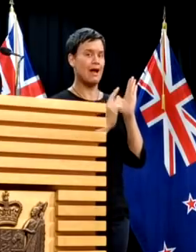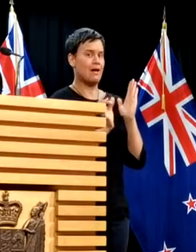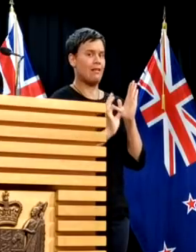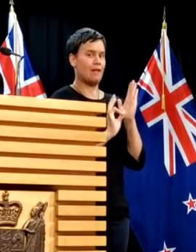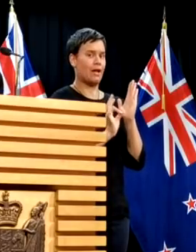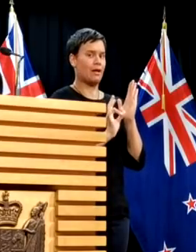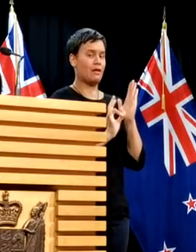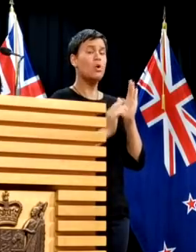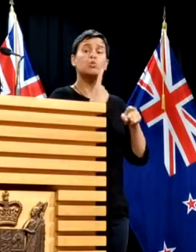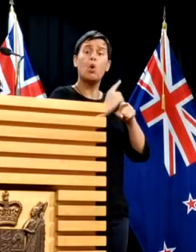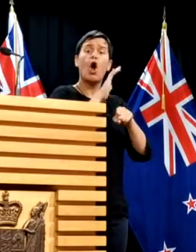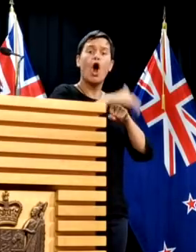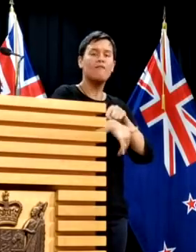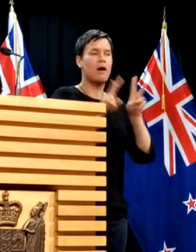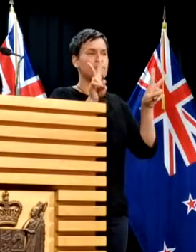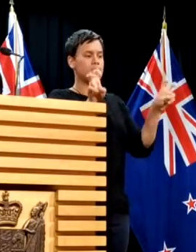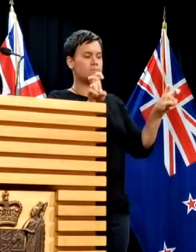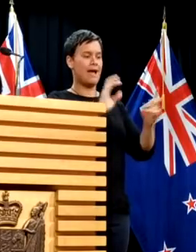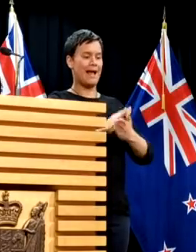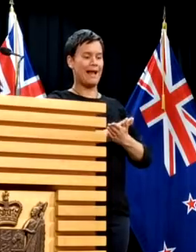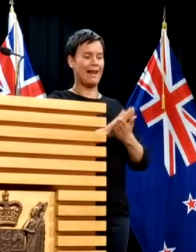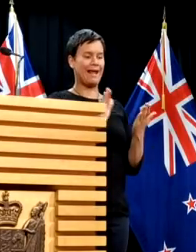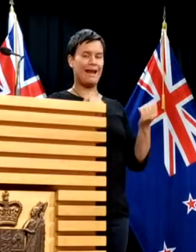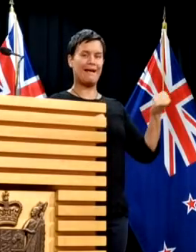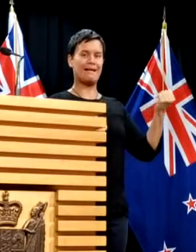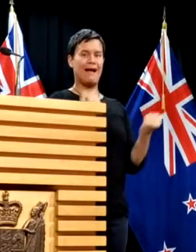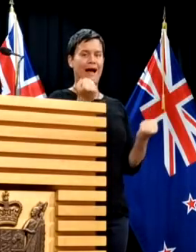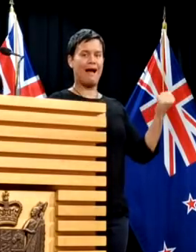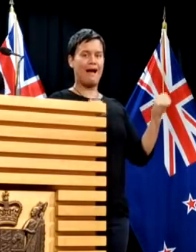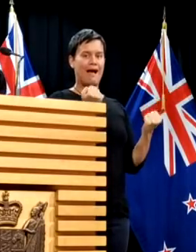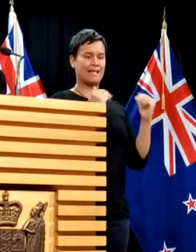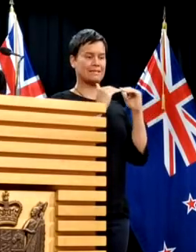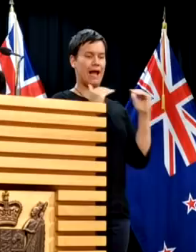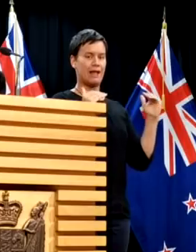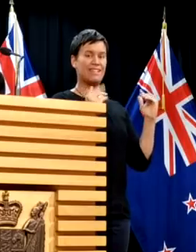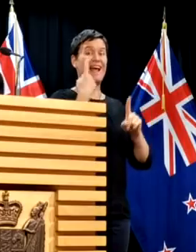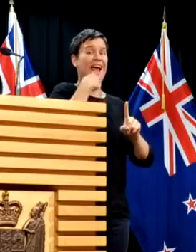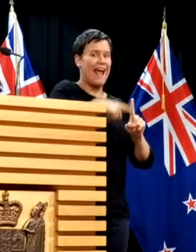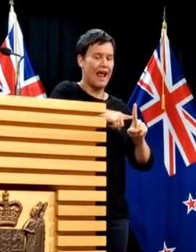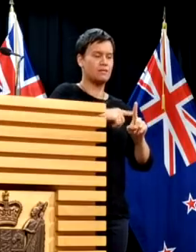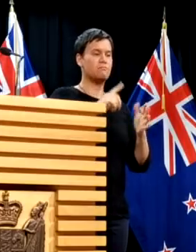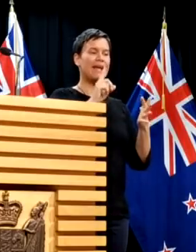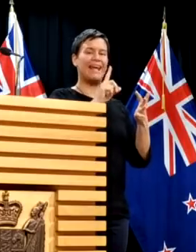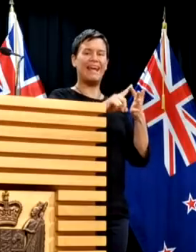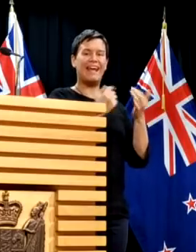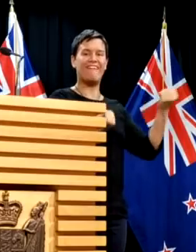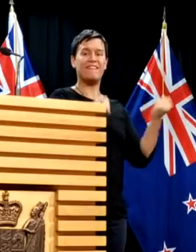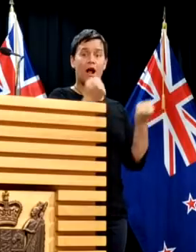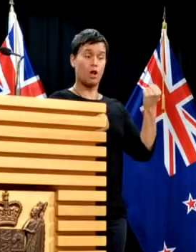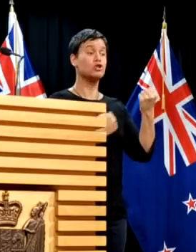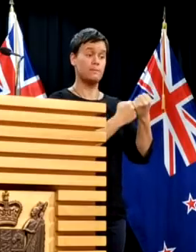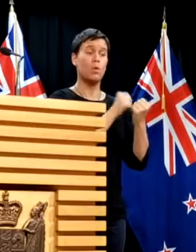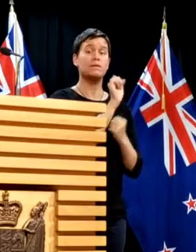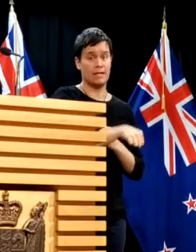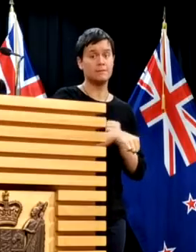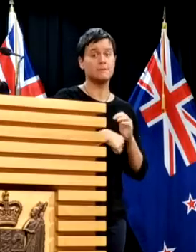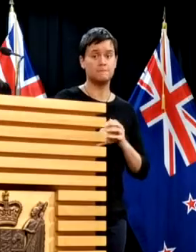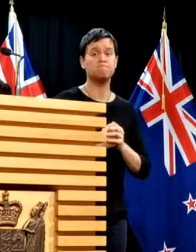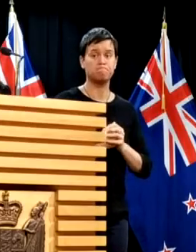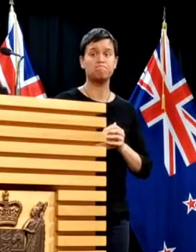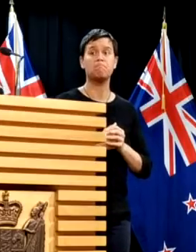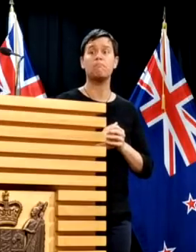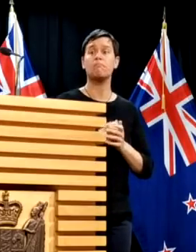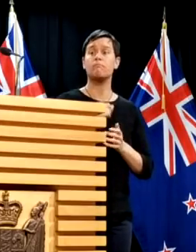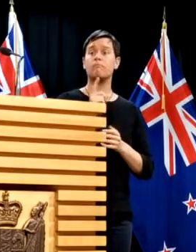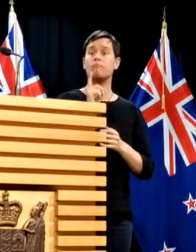standard and generally about the uptake of low emission vehicles. And there, of course, are a range of ways that we can support that happening.